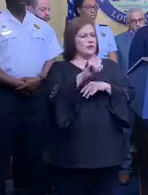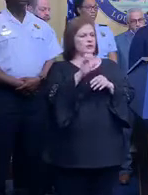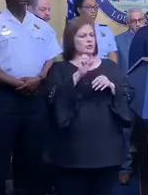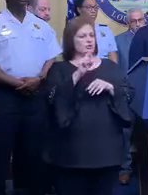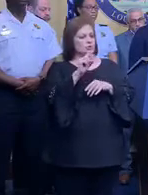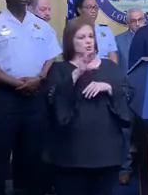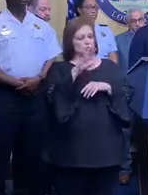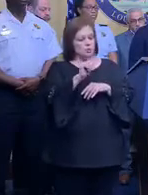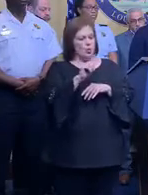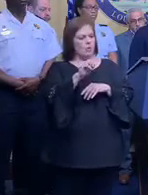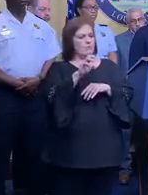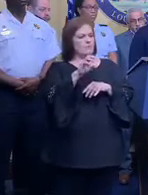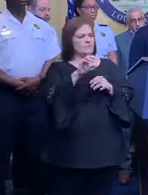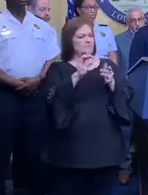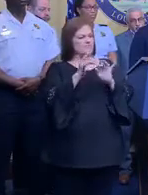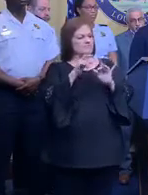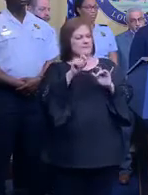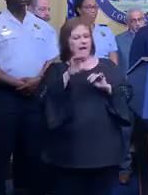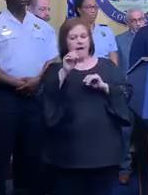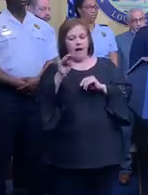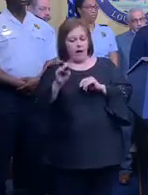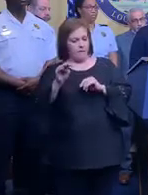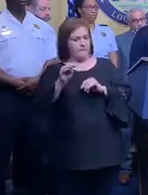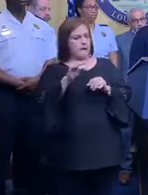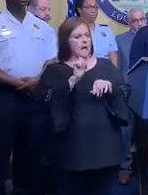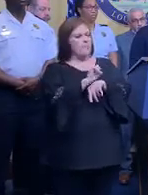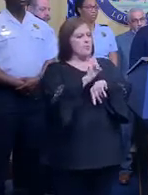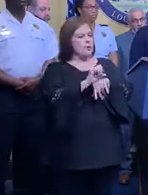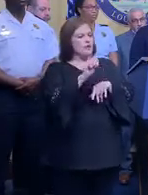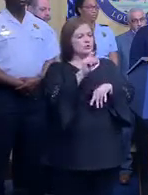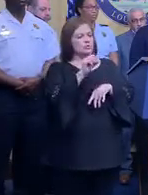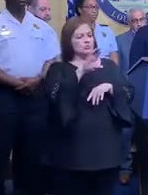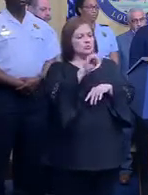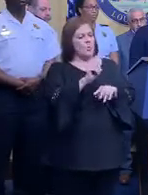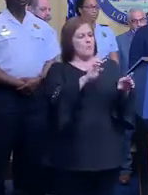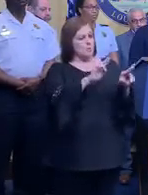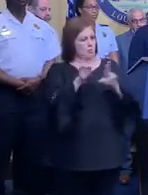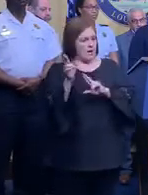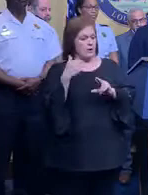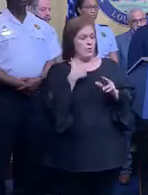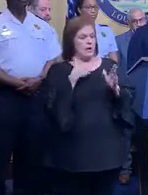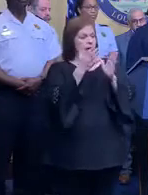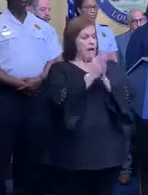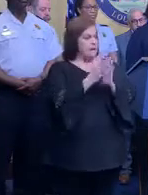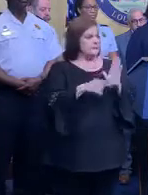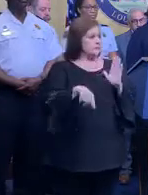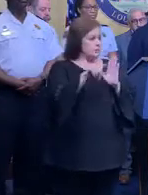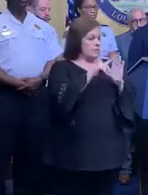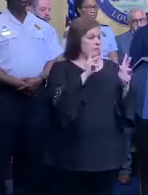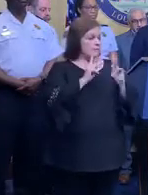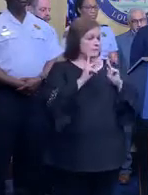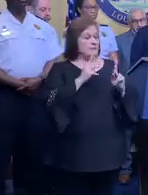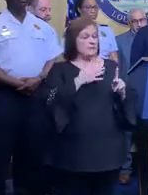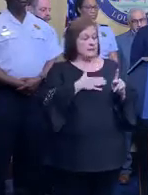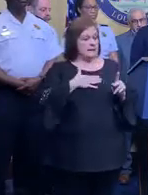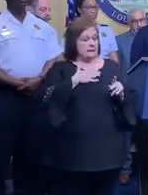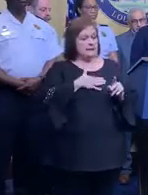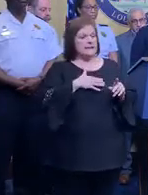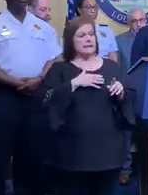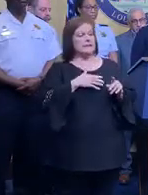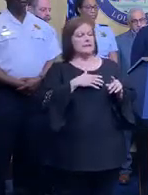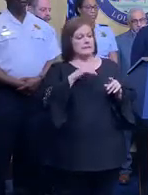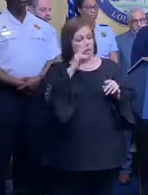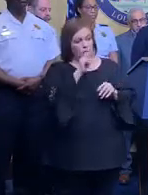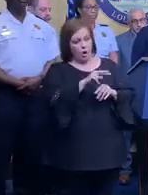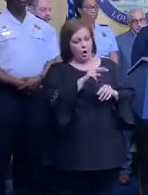EnergyStormCenter.com and receive a free downloadable entitled Operation Storm Ready. We ask everyone to take a few minutes and download